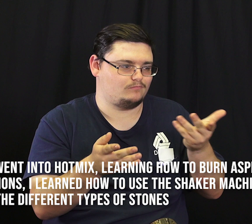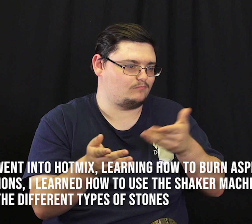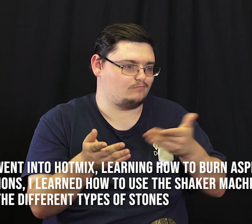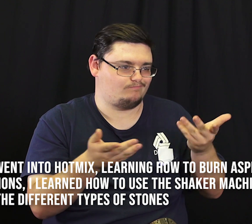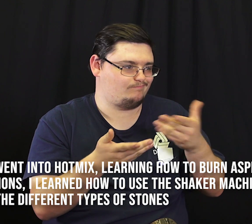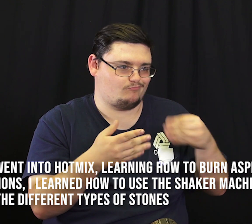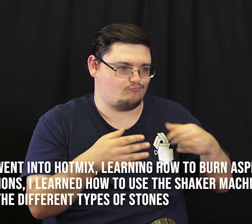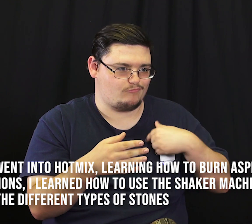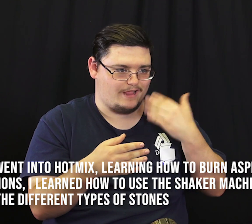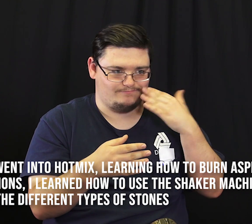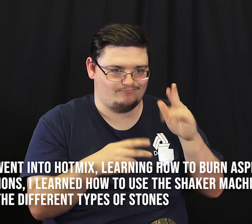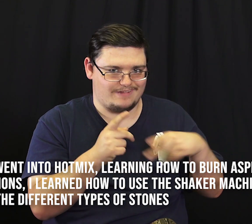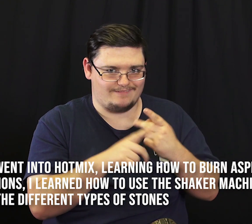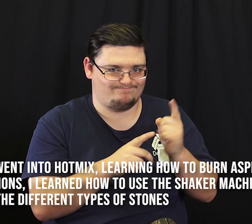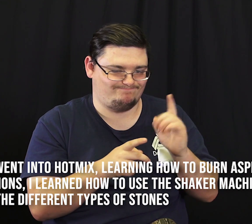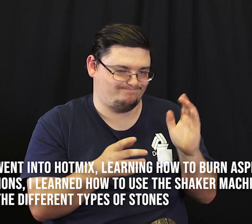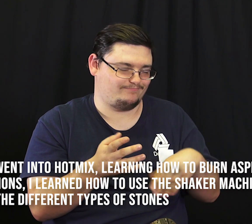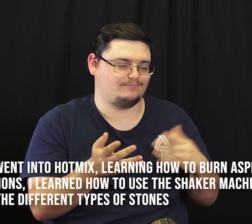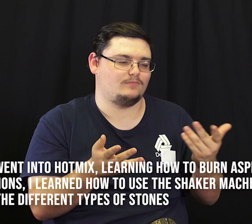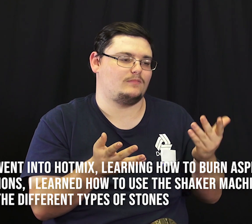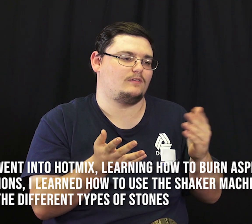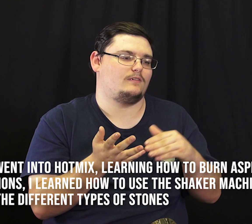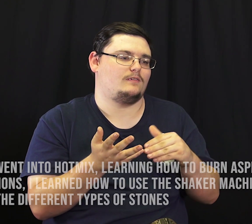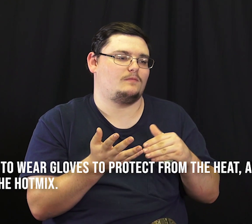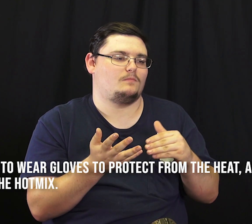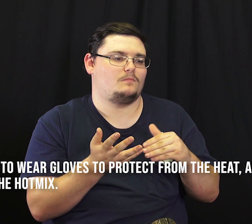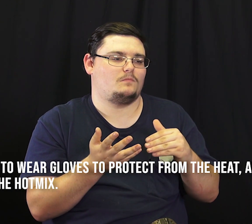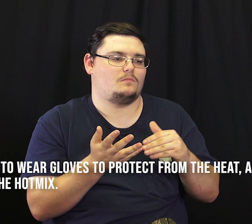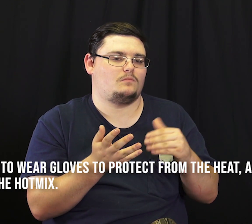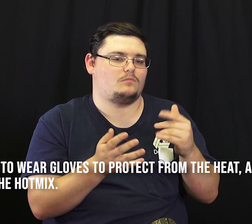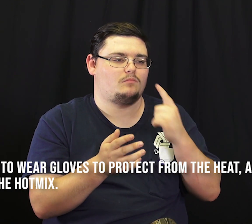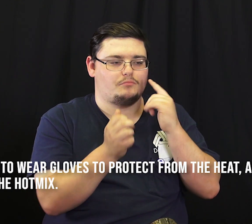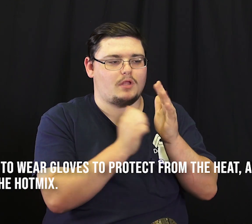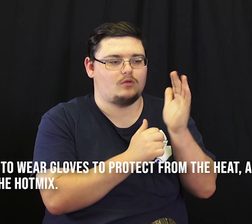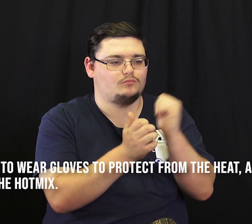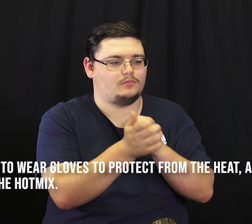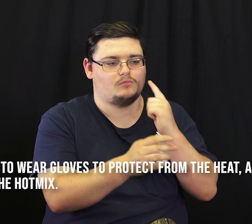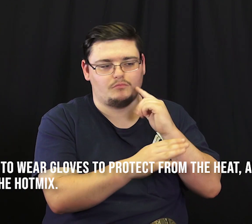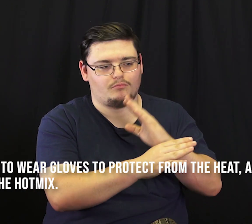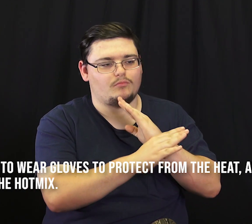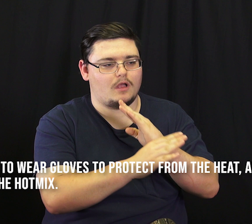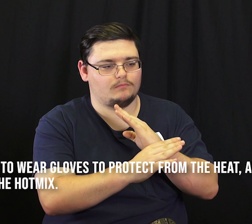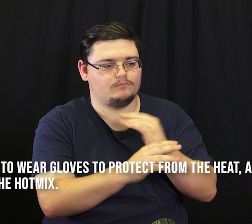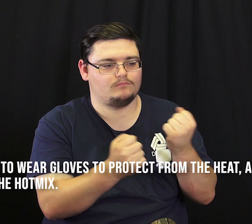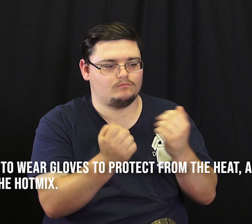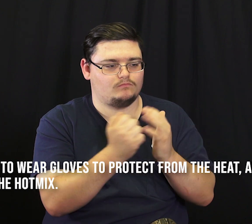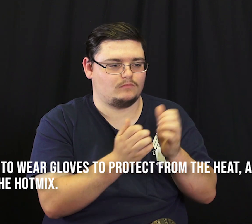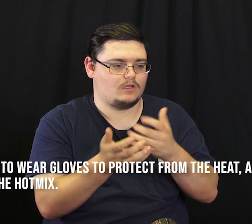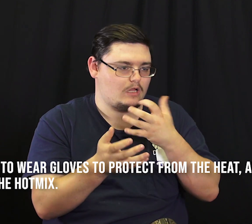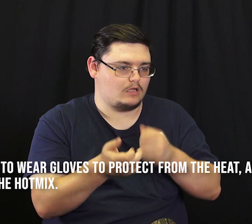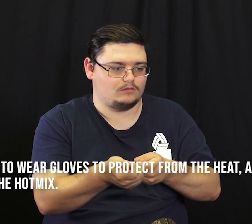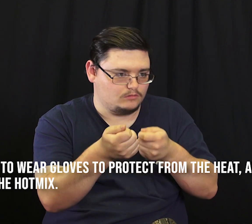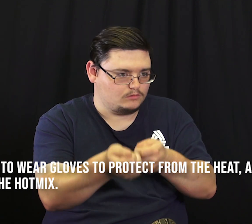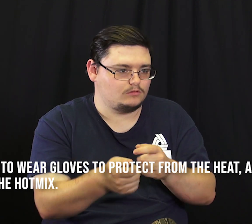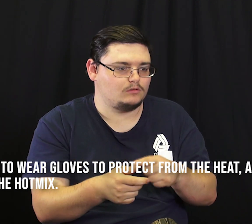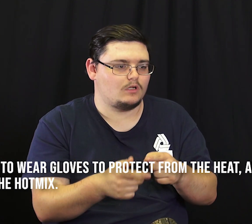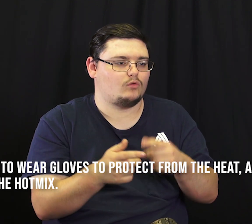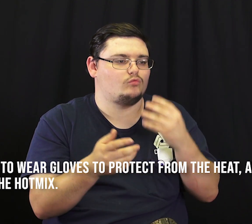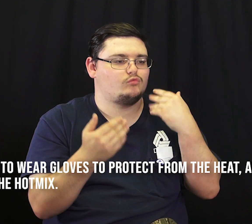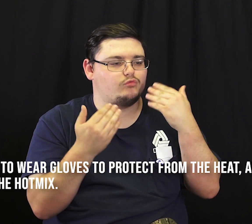There's different kinds of stones and gravel. I don't know each kind, but I learned about those as well. We had to wear gloves to protect from the